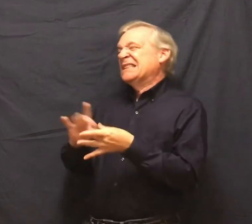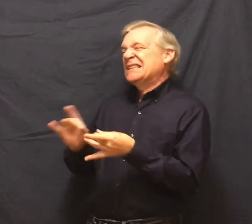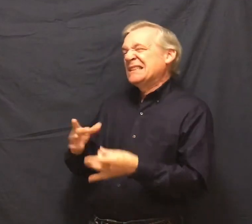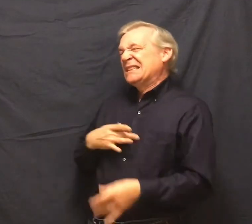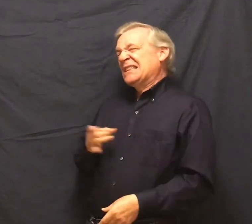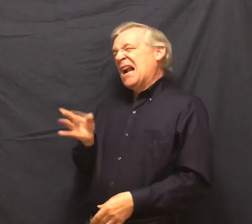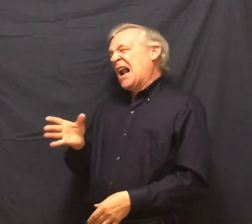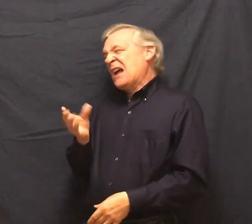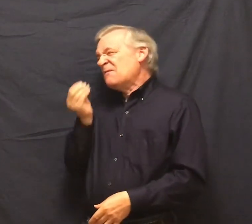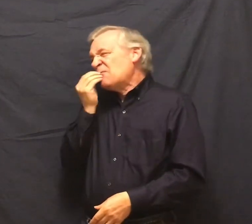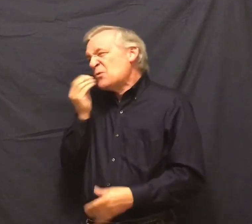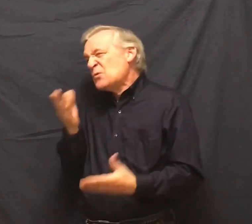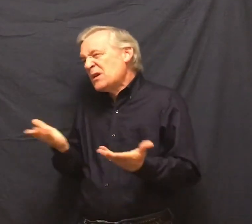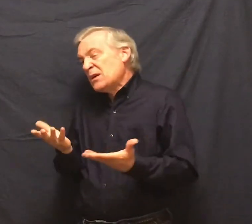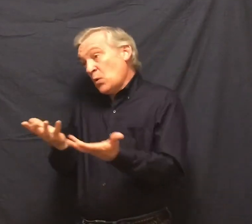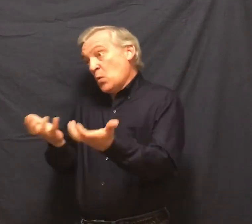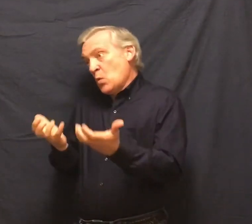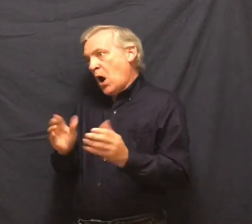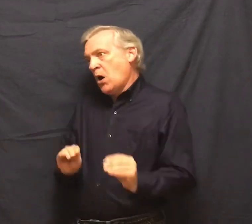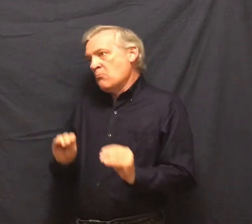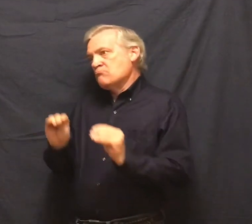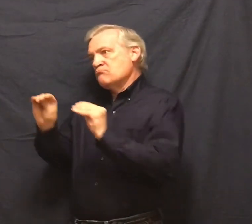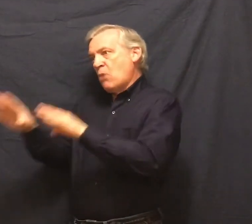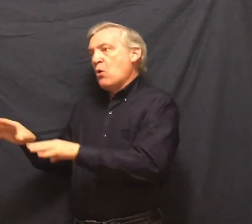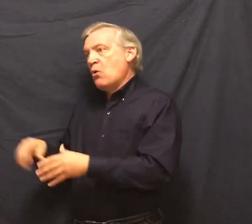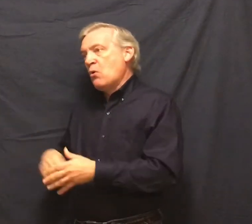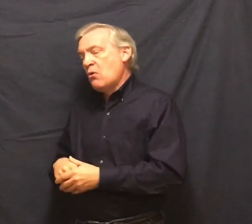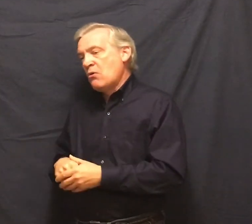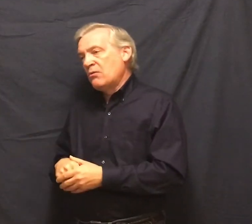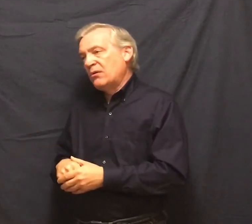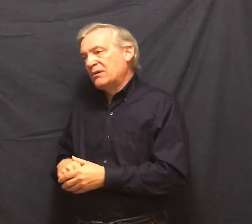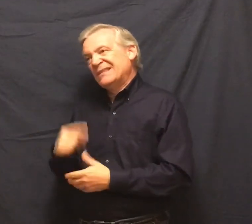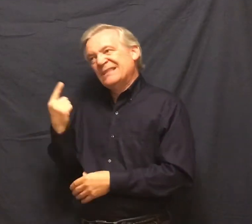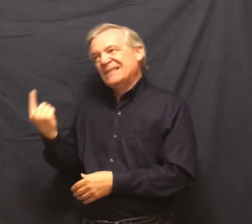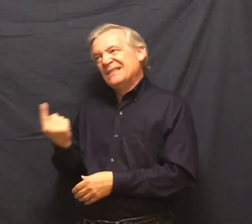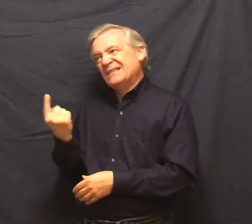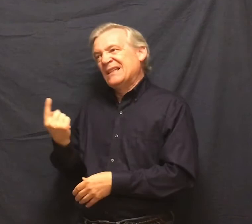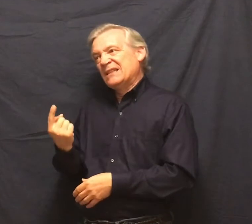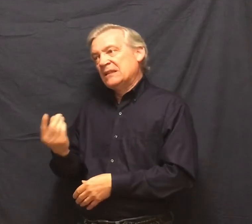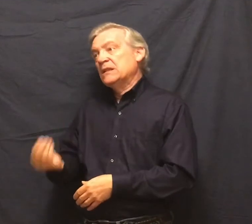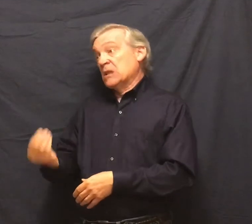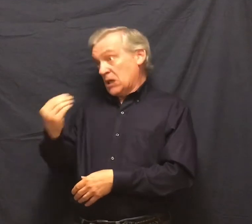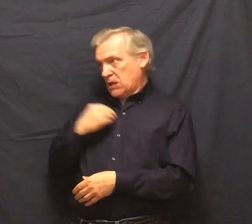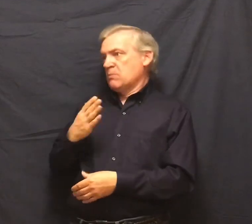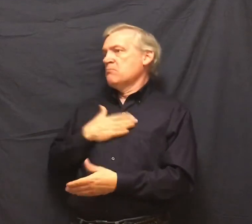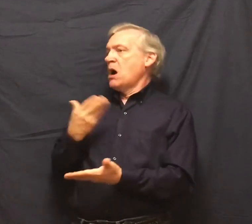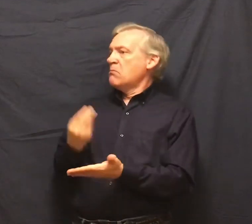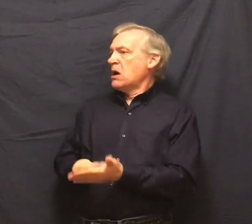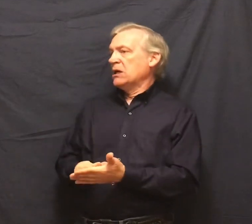move. Didn't give no other reason but the food. Just says, 'Gimme my time' one night, the way any guy would."